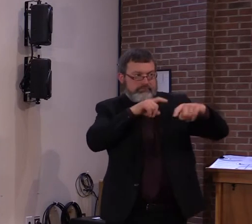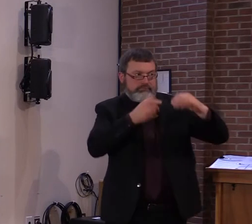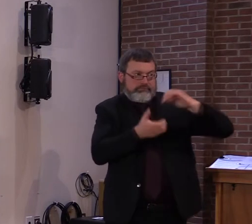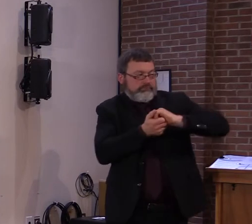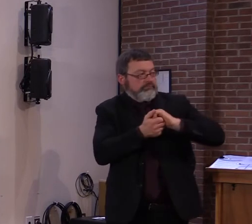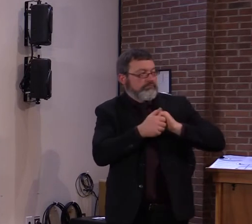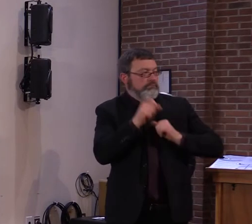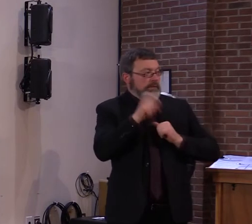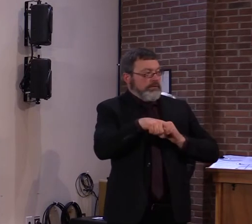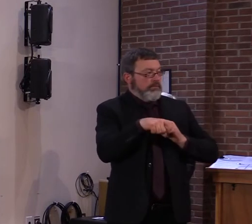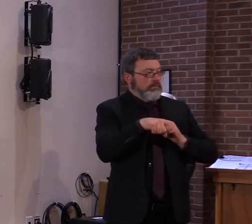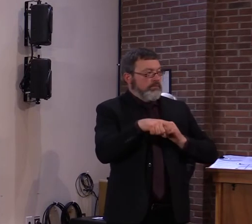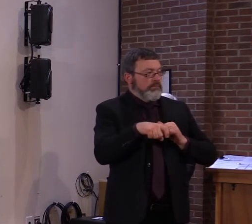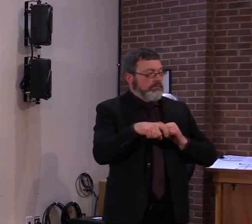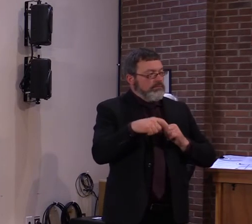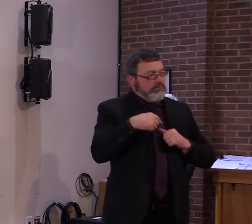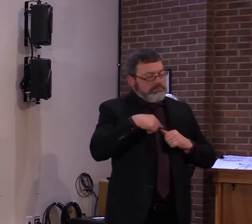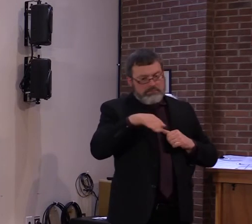this.